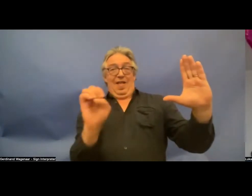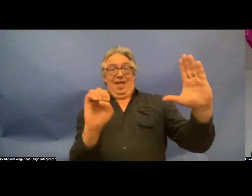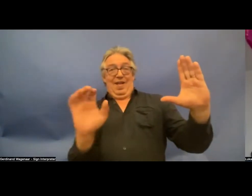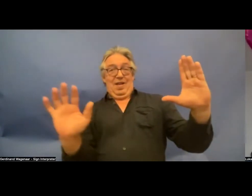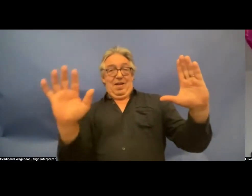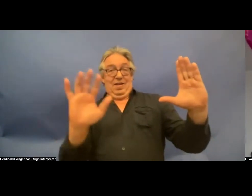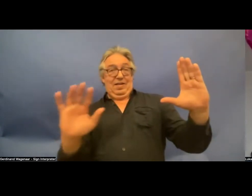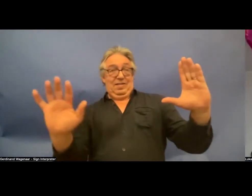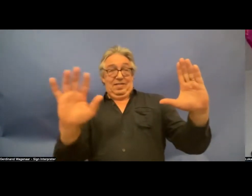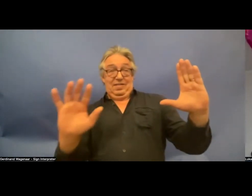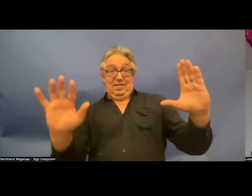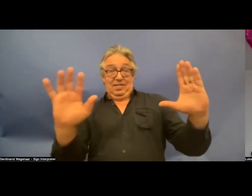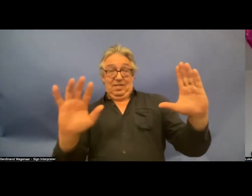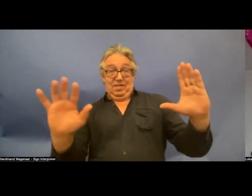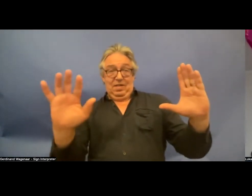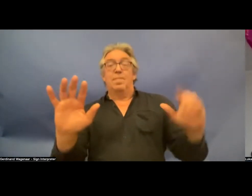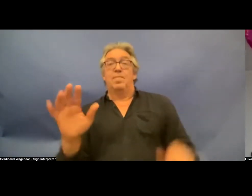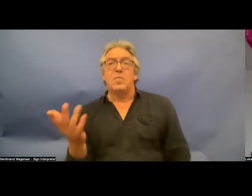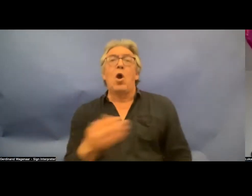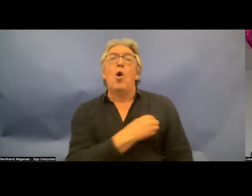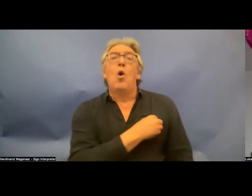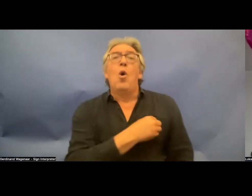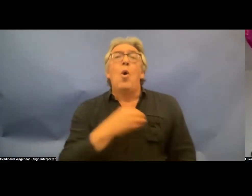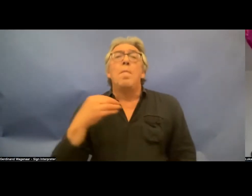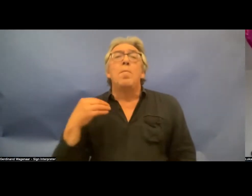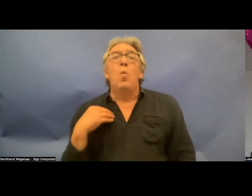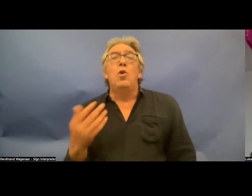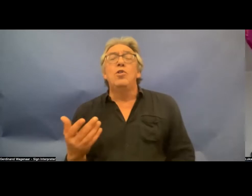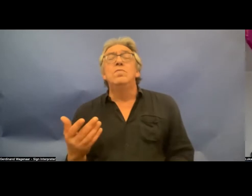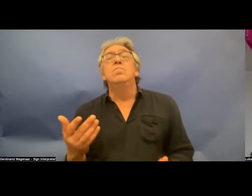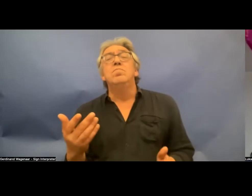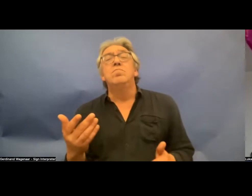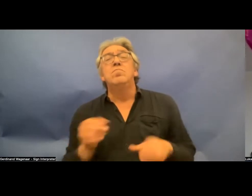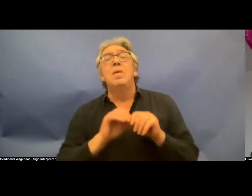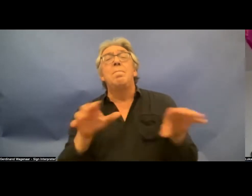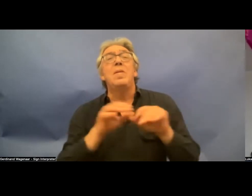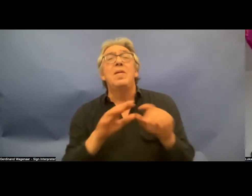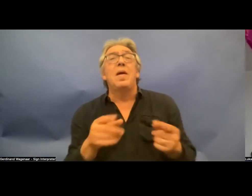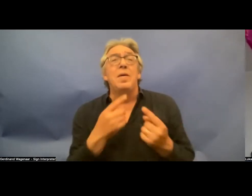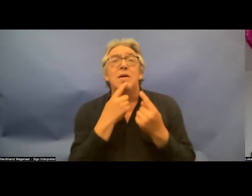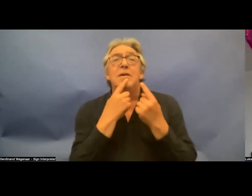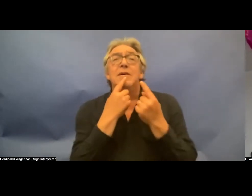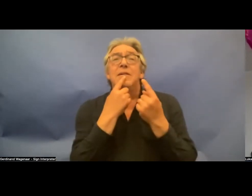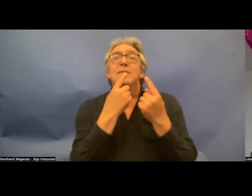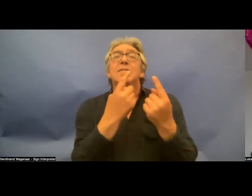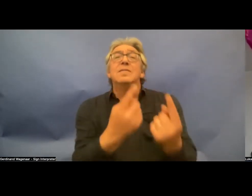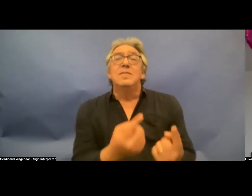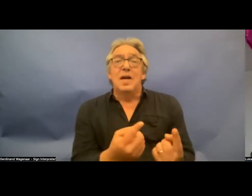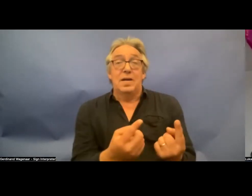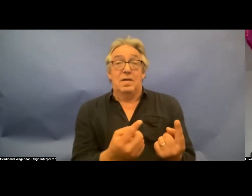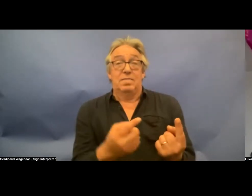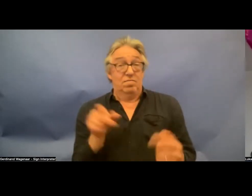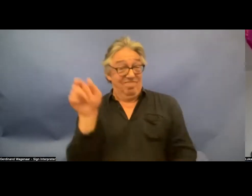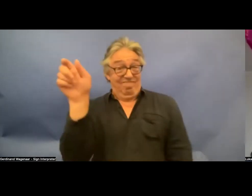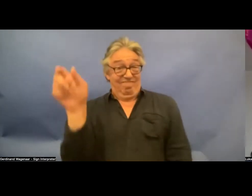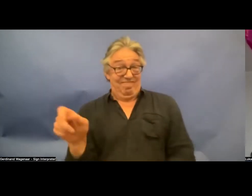psychological violence was being committed in the local 24 hours institution